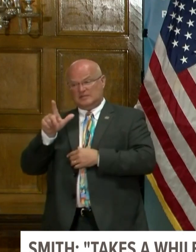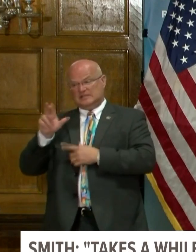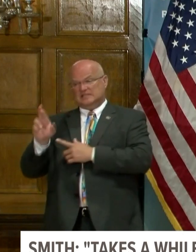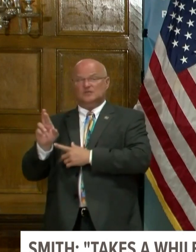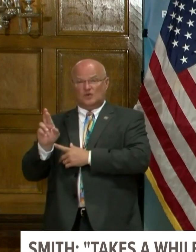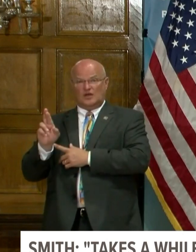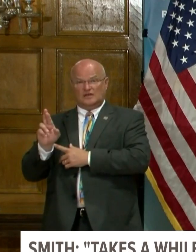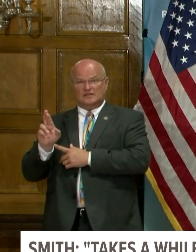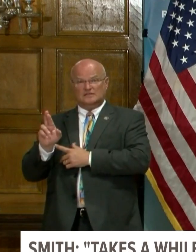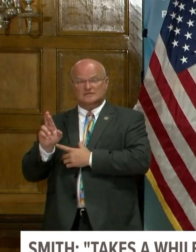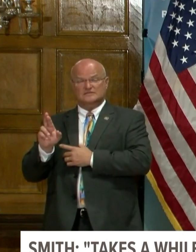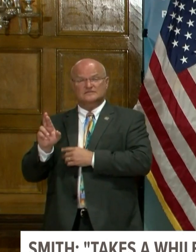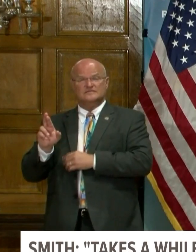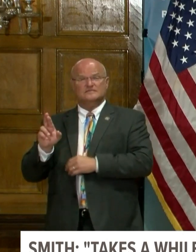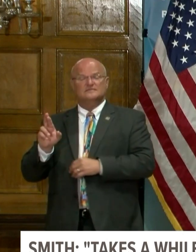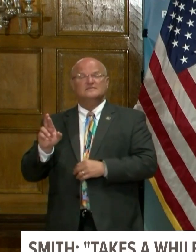Rock.